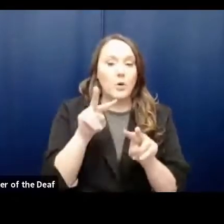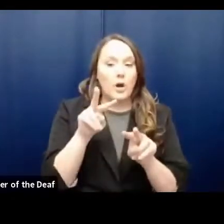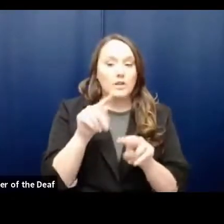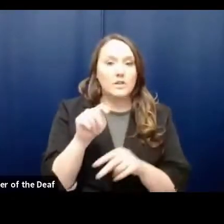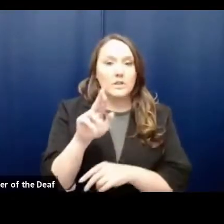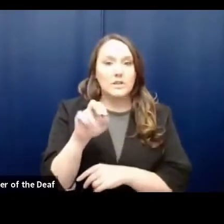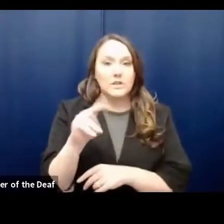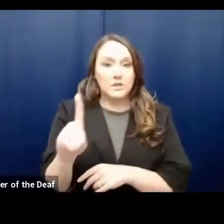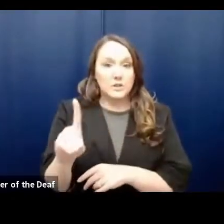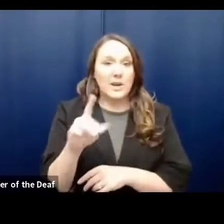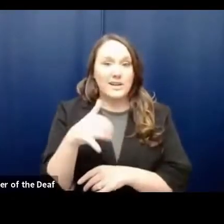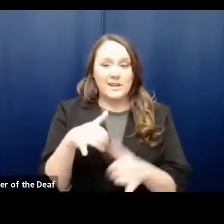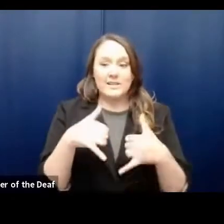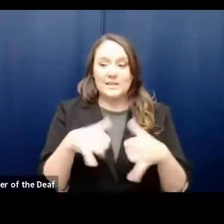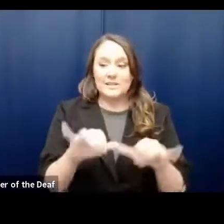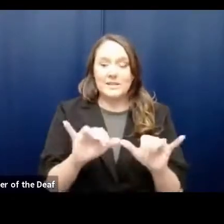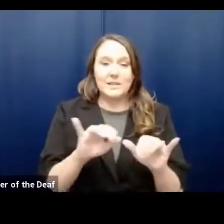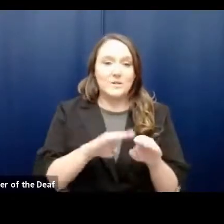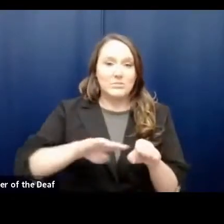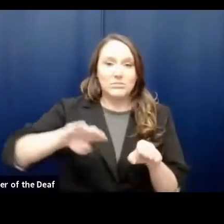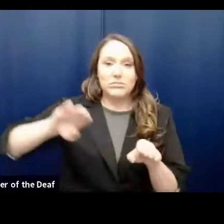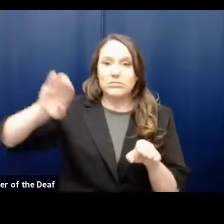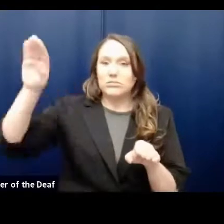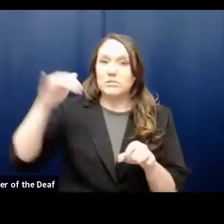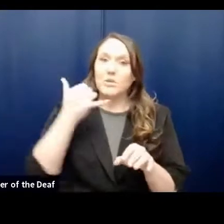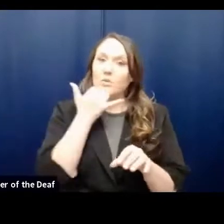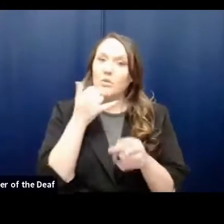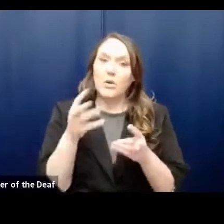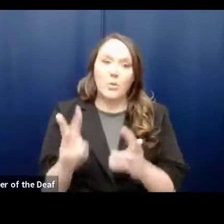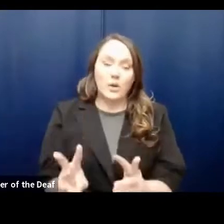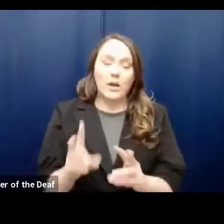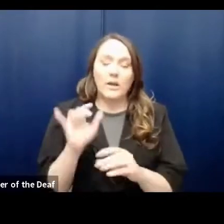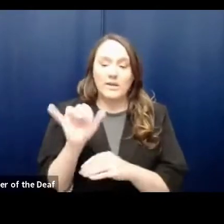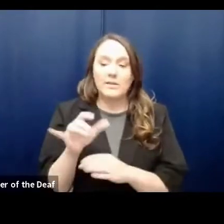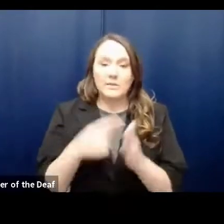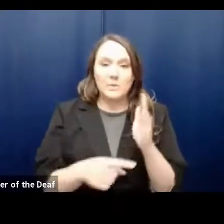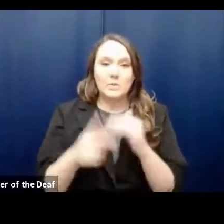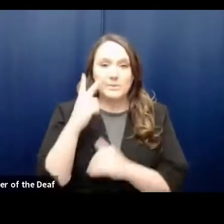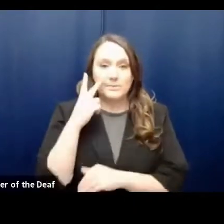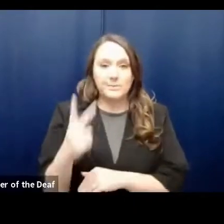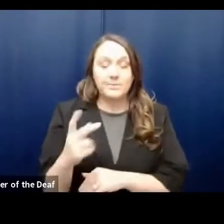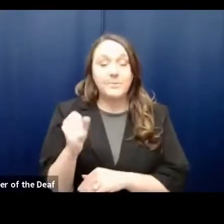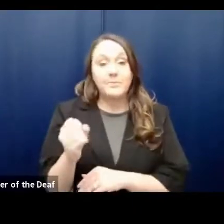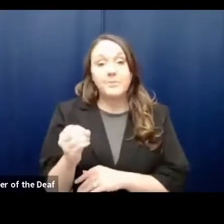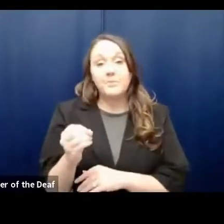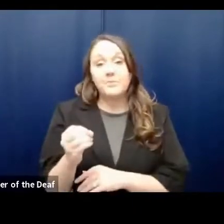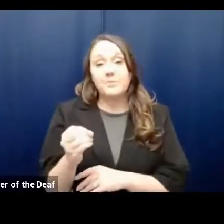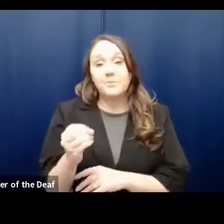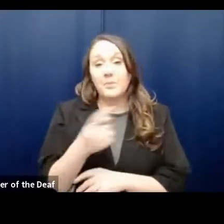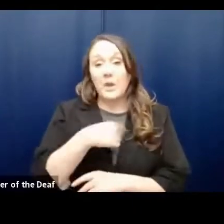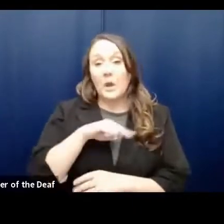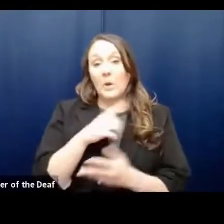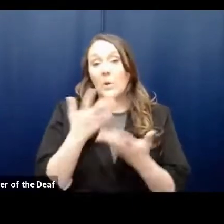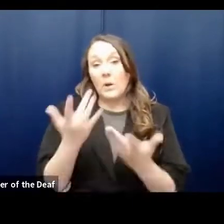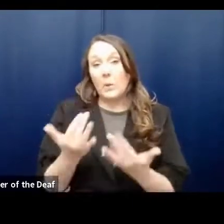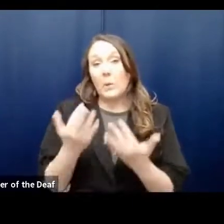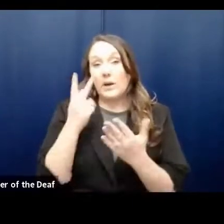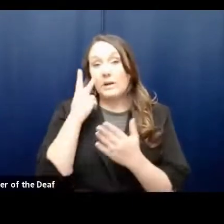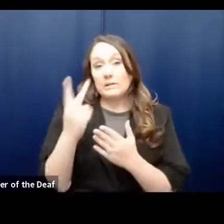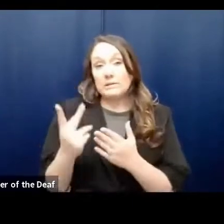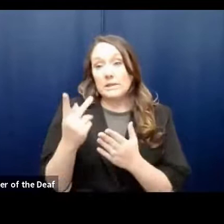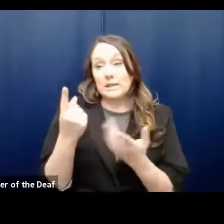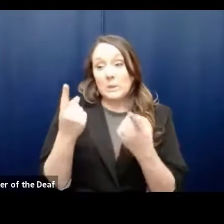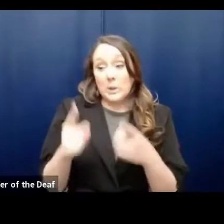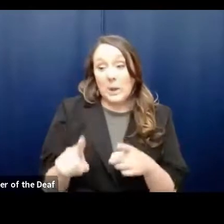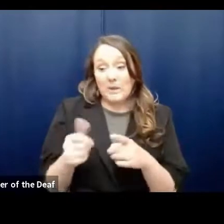still overwhelmingly moving in the wrong direction, and that's what we're seeing. So we are waiting to see what's going to come over the next